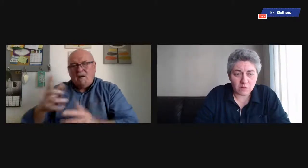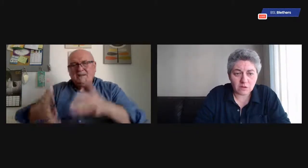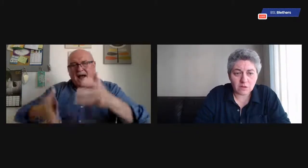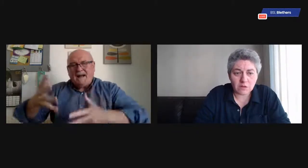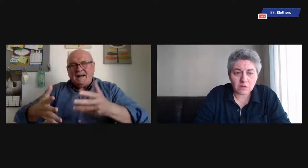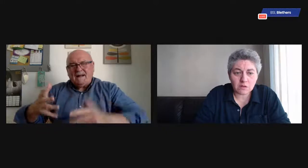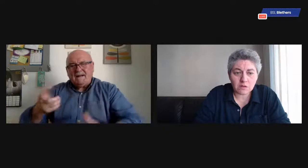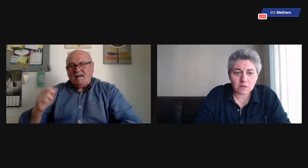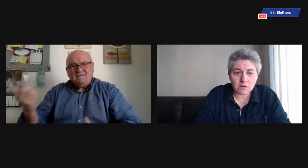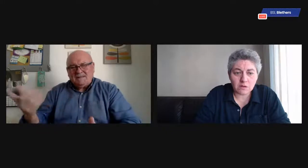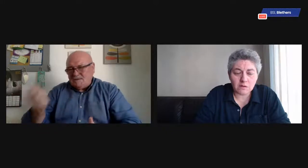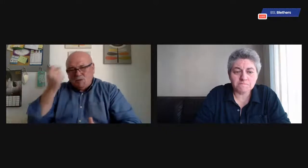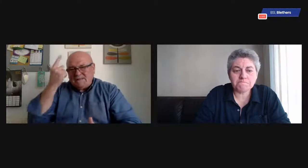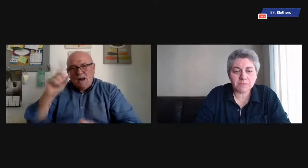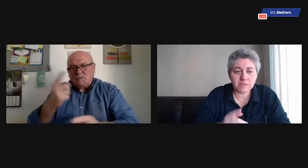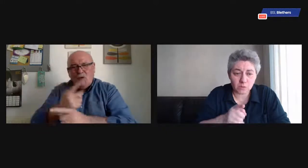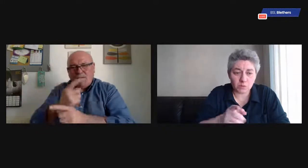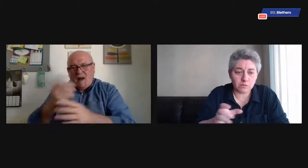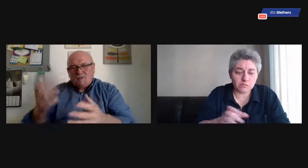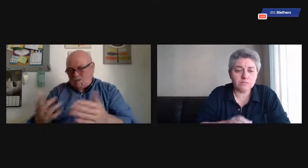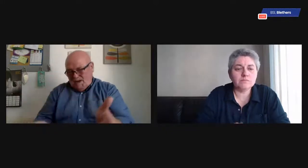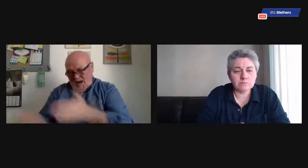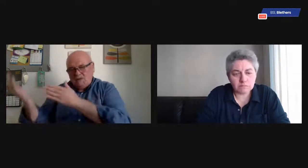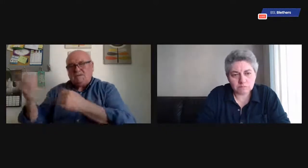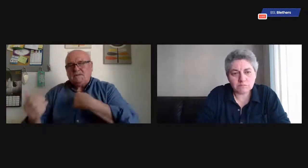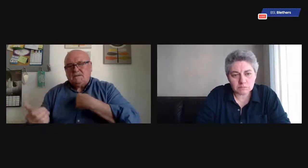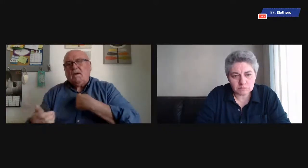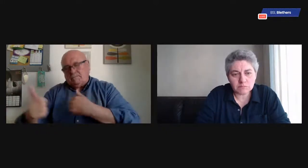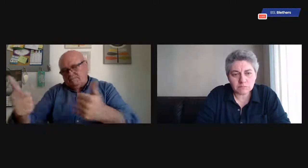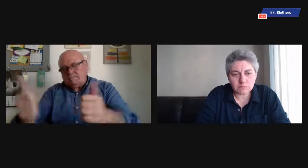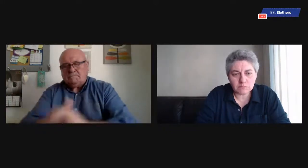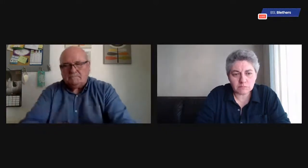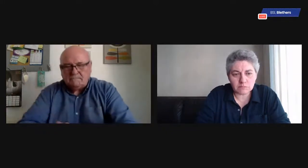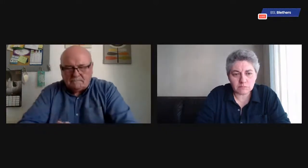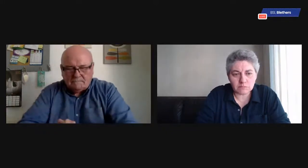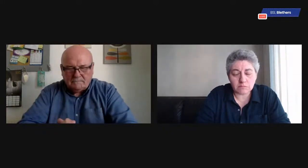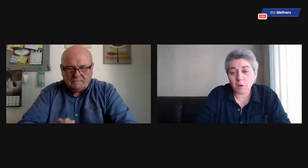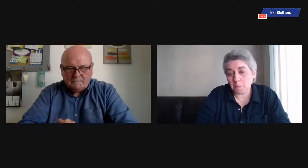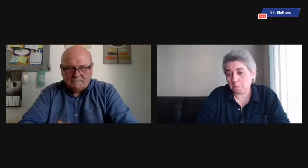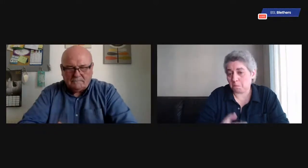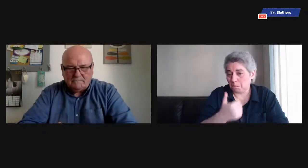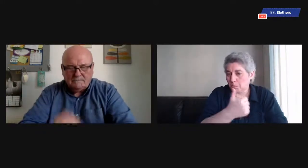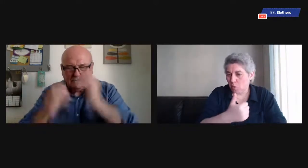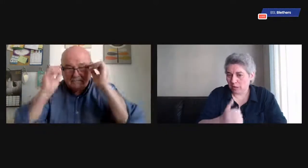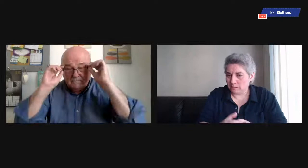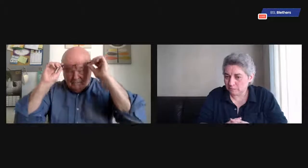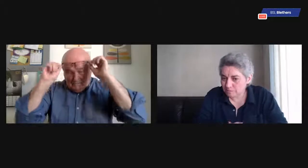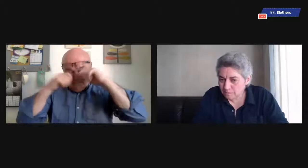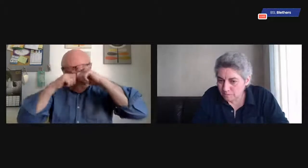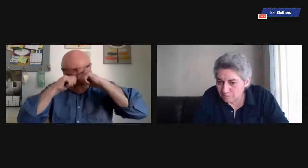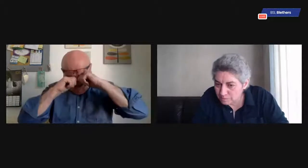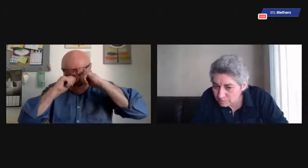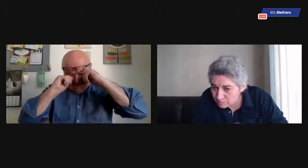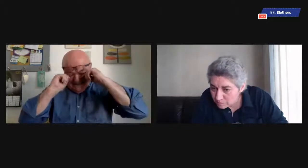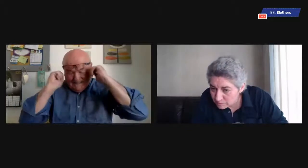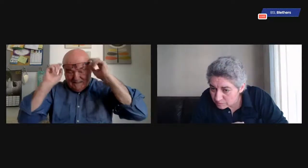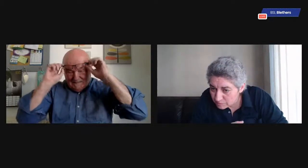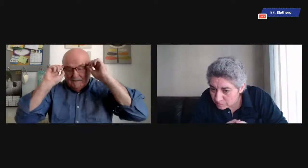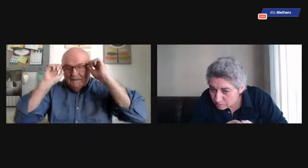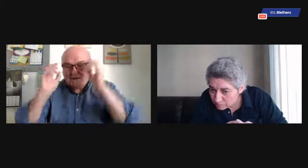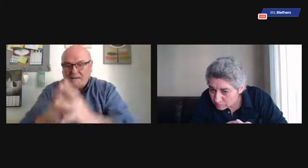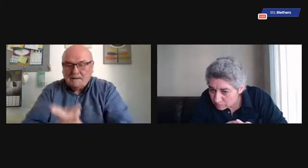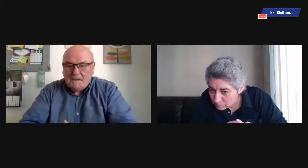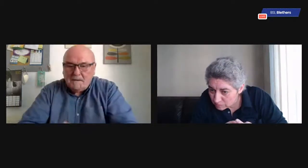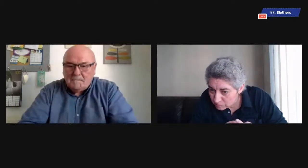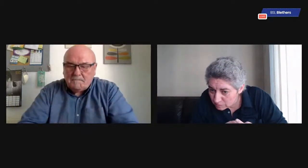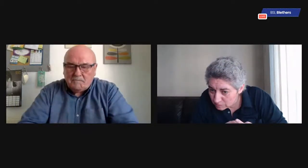not a choice thing that you get. I mean, if the police have got and can't sign, I would say to the police, there's no point here.